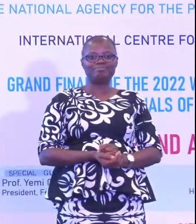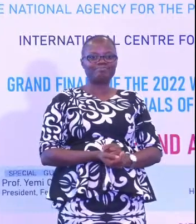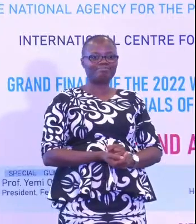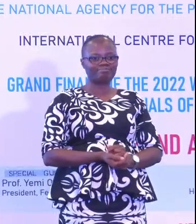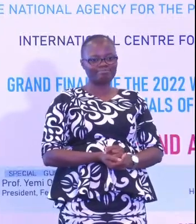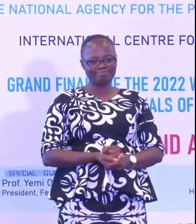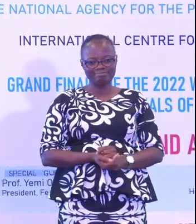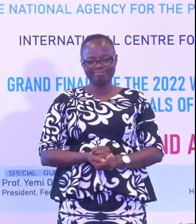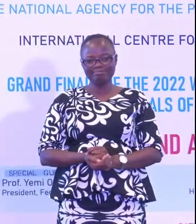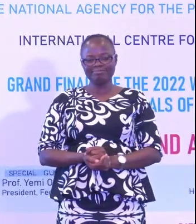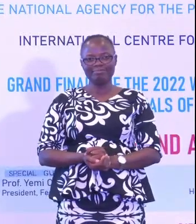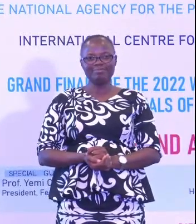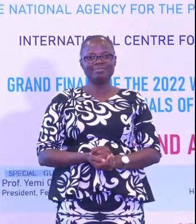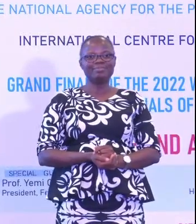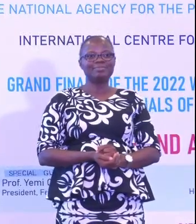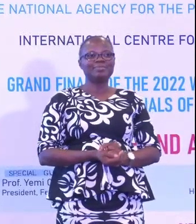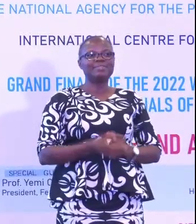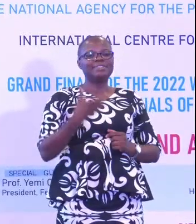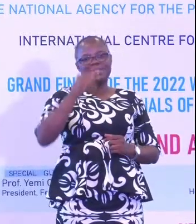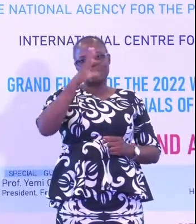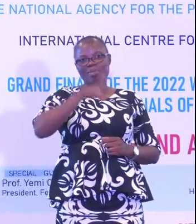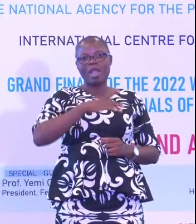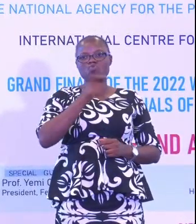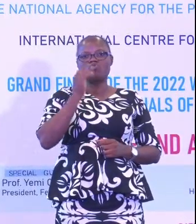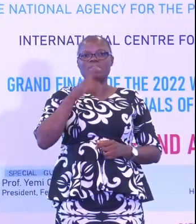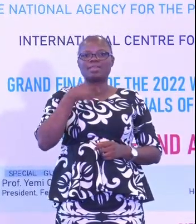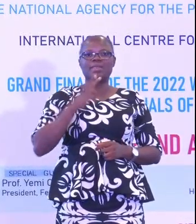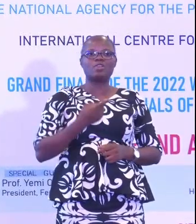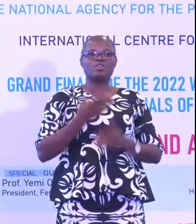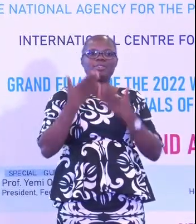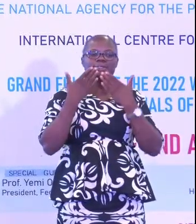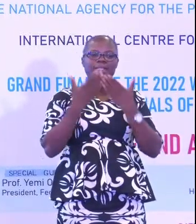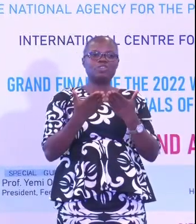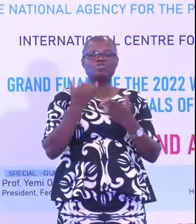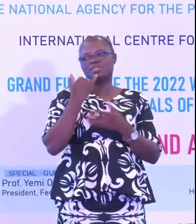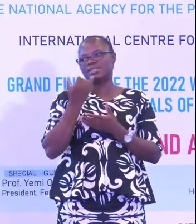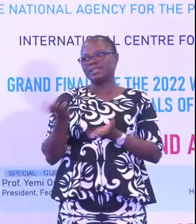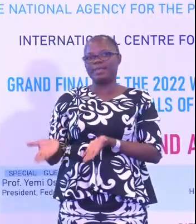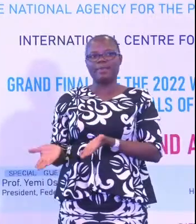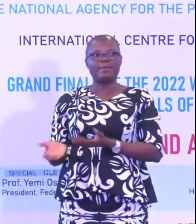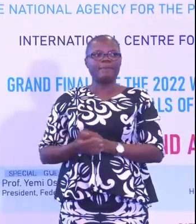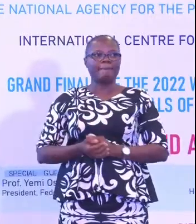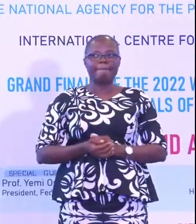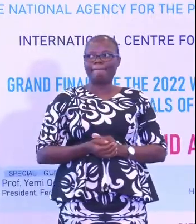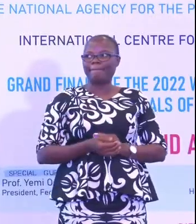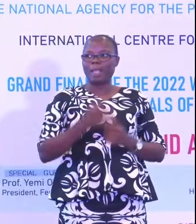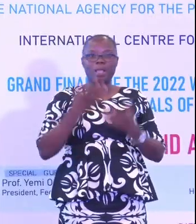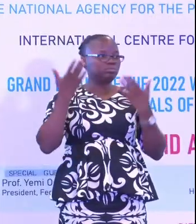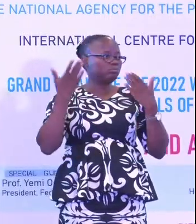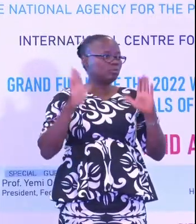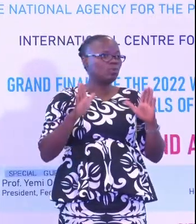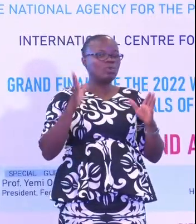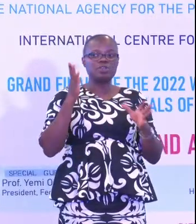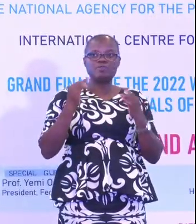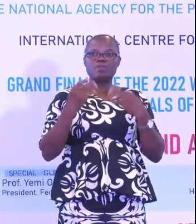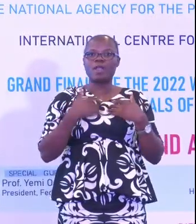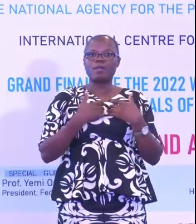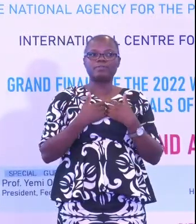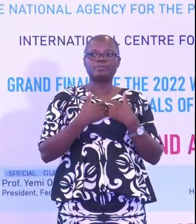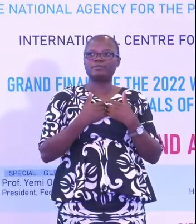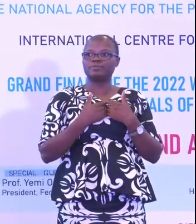The man who will tell us thank you is here. I don't know if he has slept in the